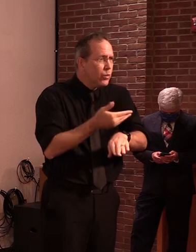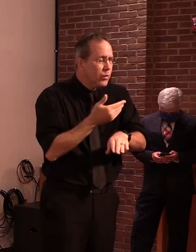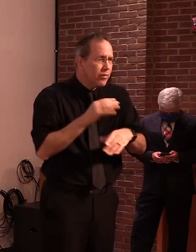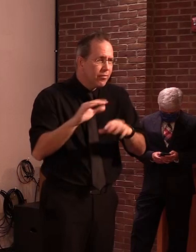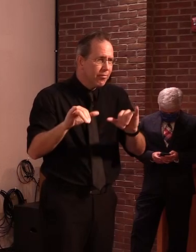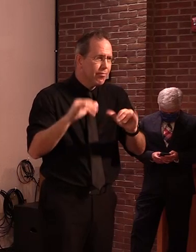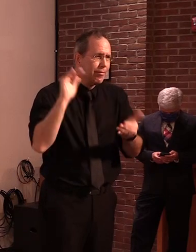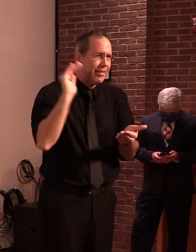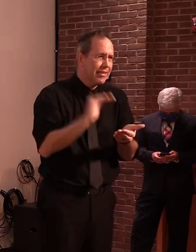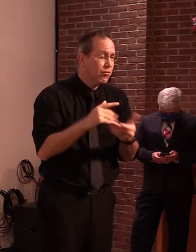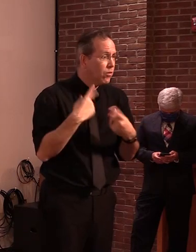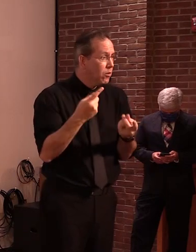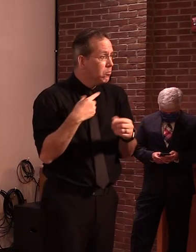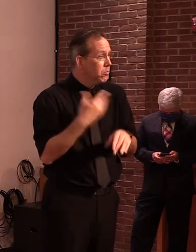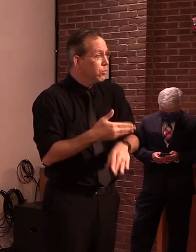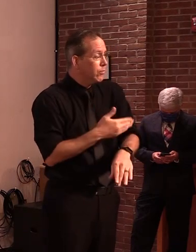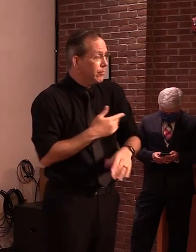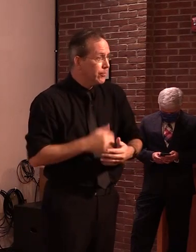gains.